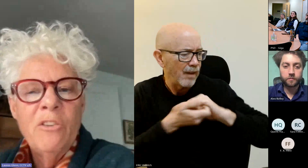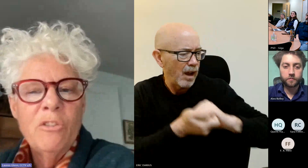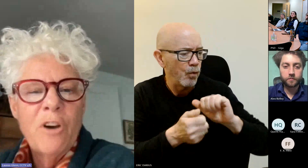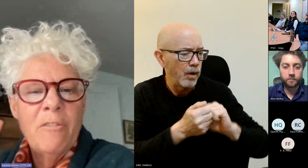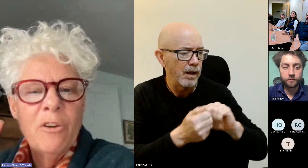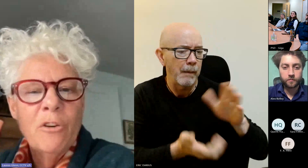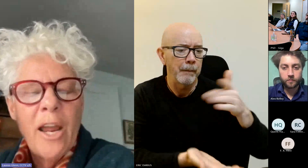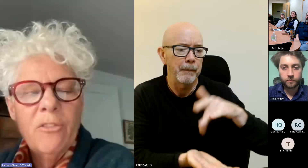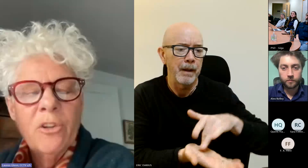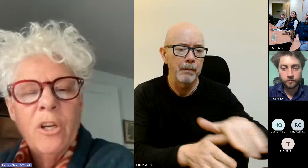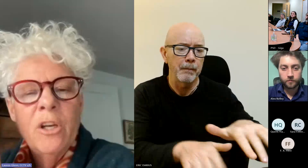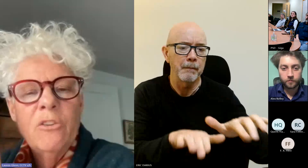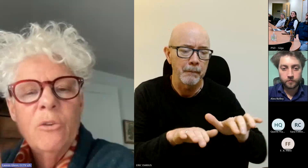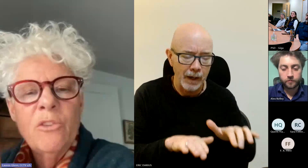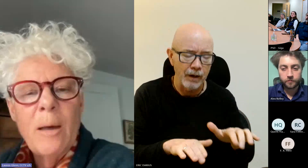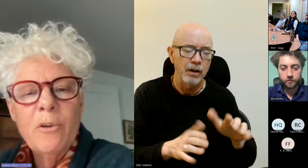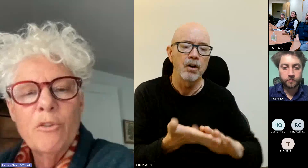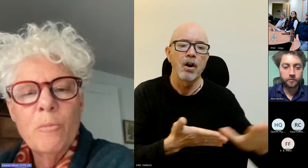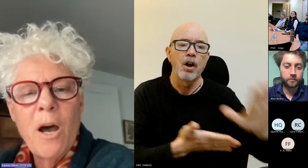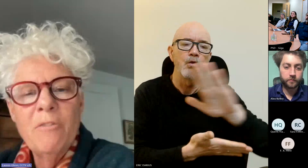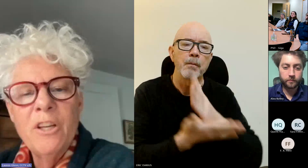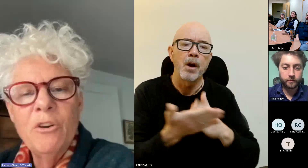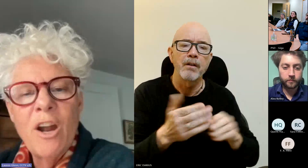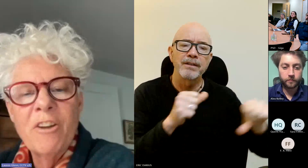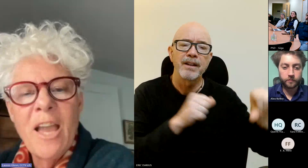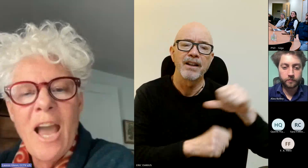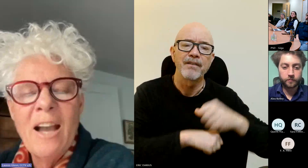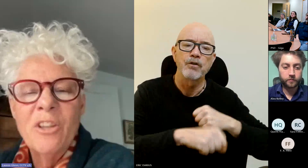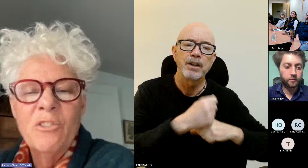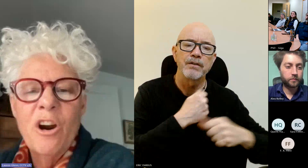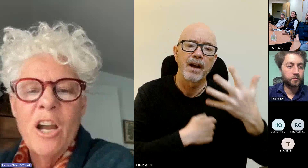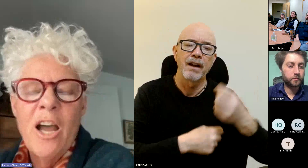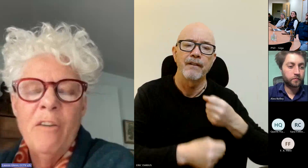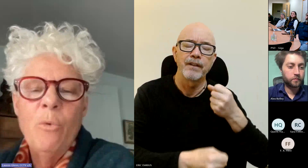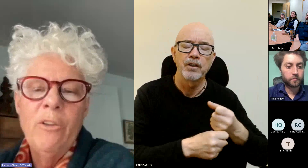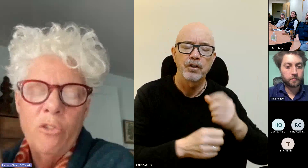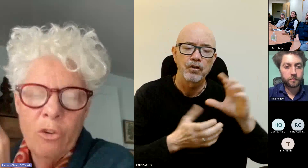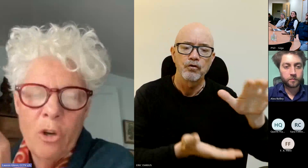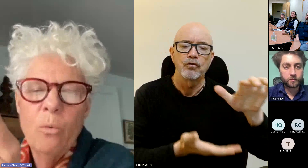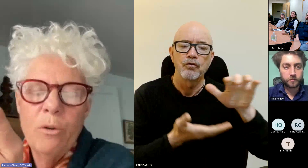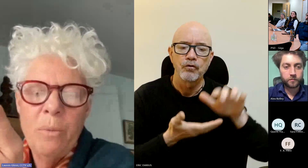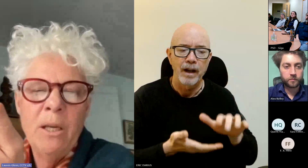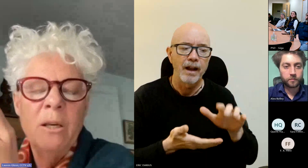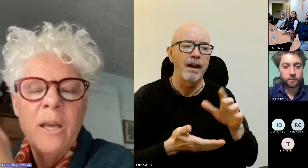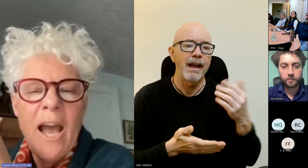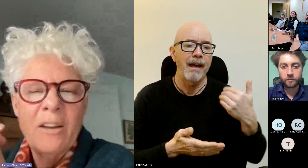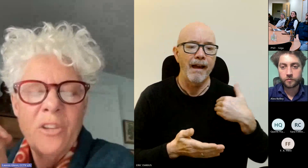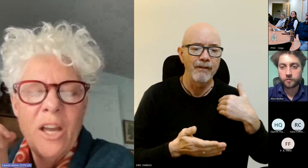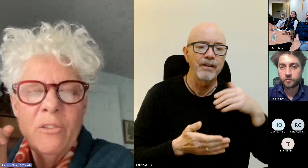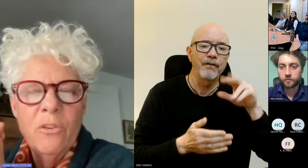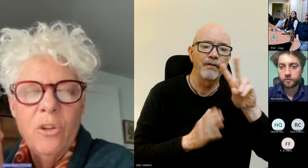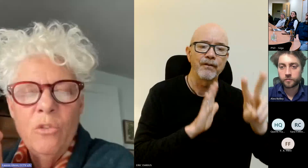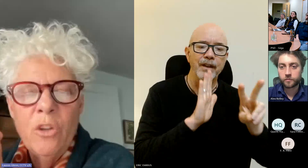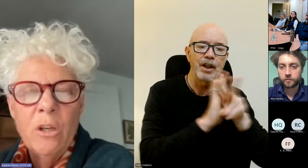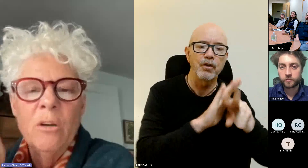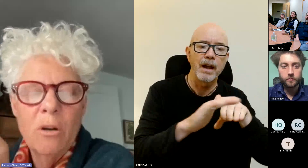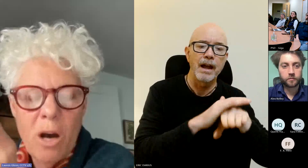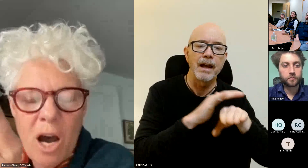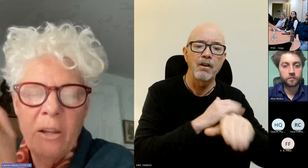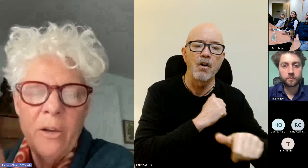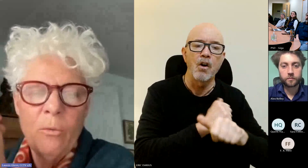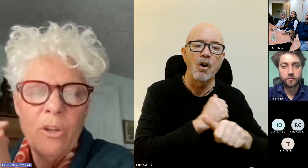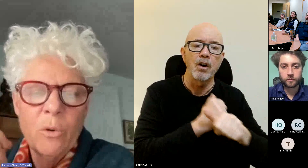Science Foundation 5-year grant to establish Vermont Videographic Access Archive, which would be accessed